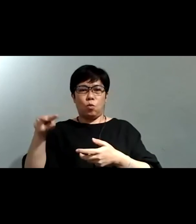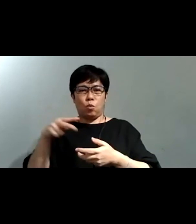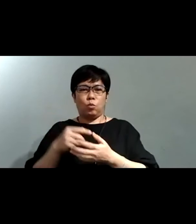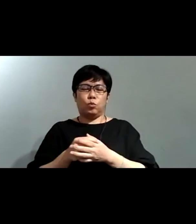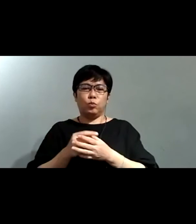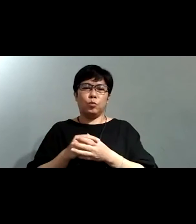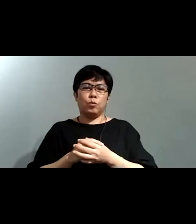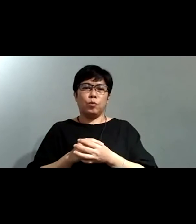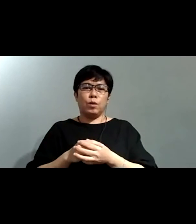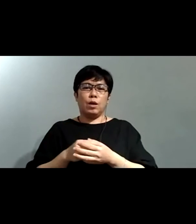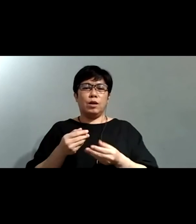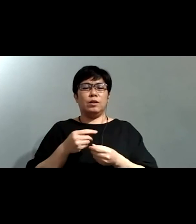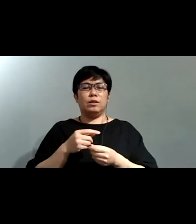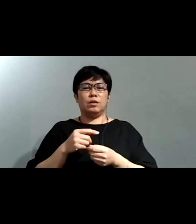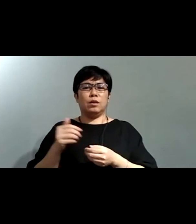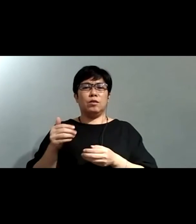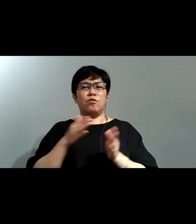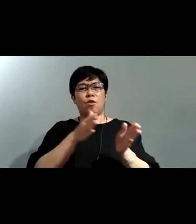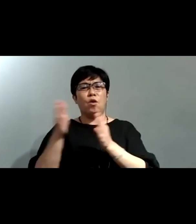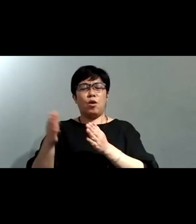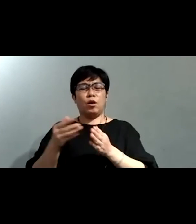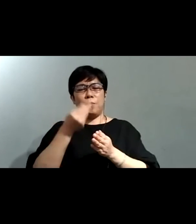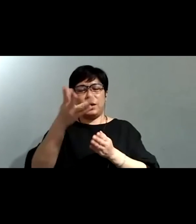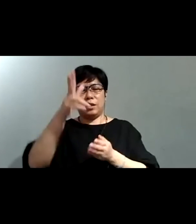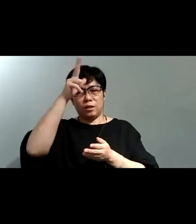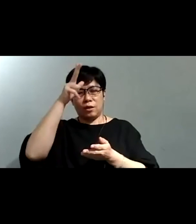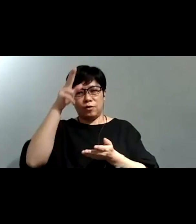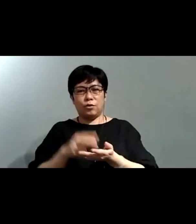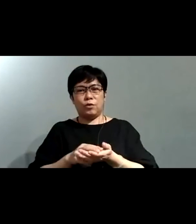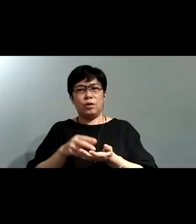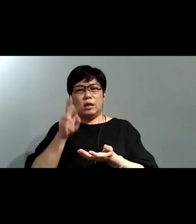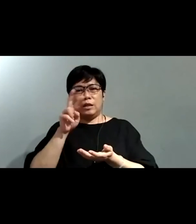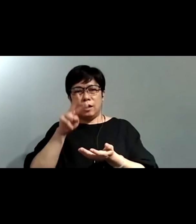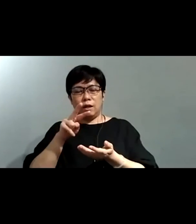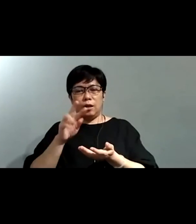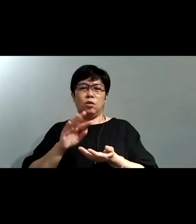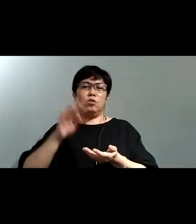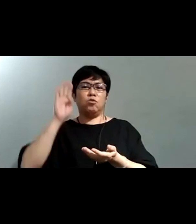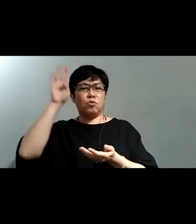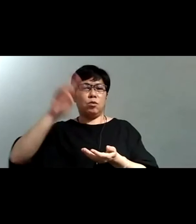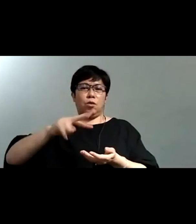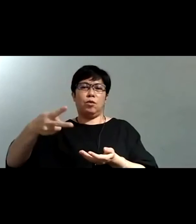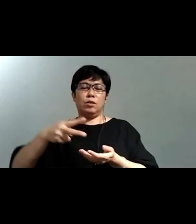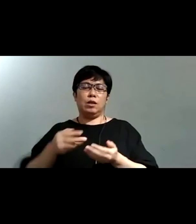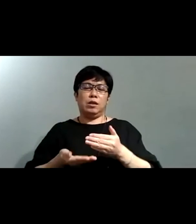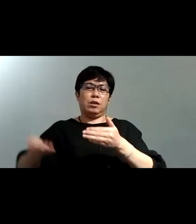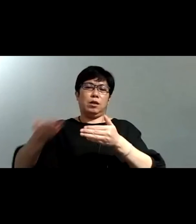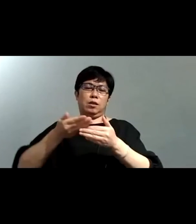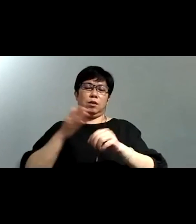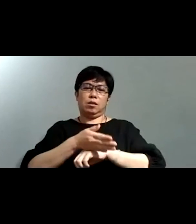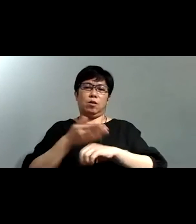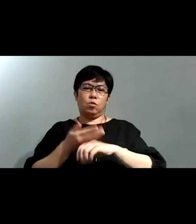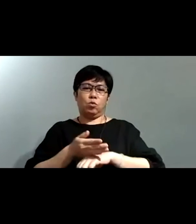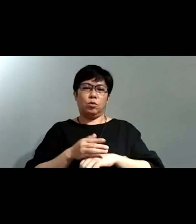improve the governance of the society and to make the government more able to put forward anything that is